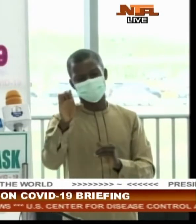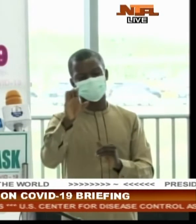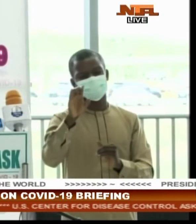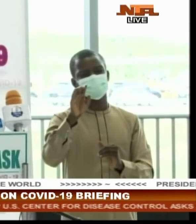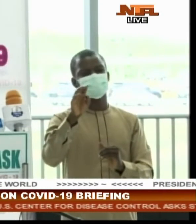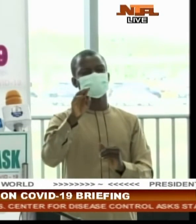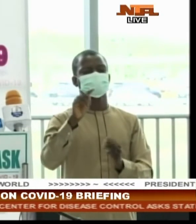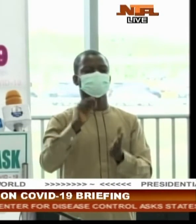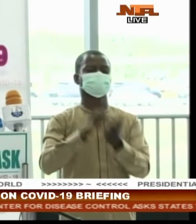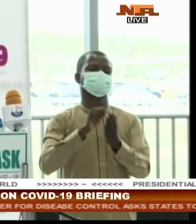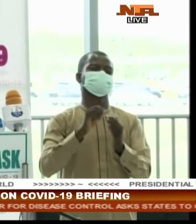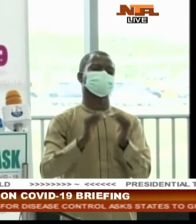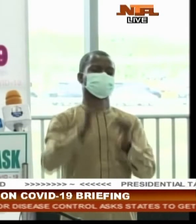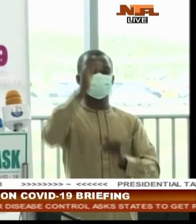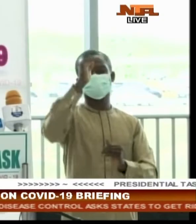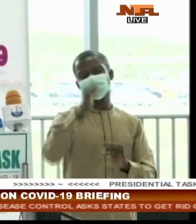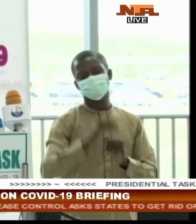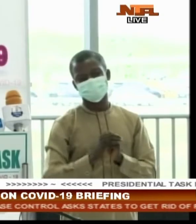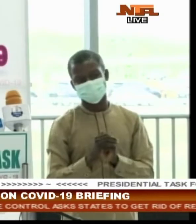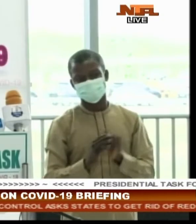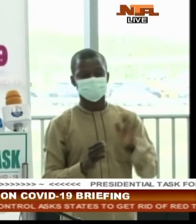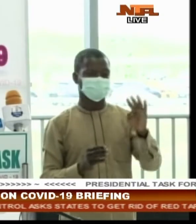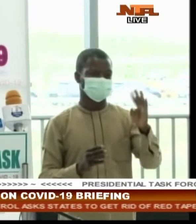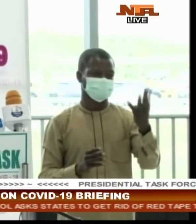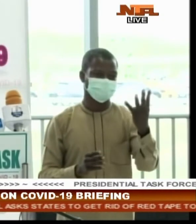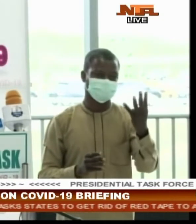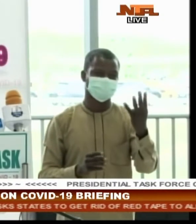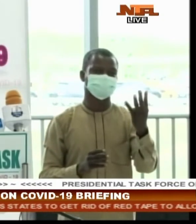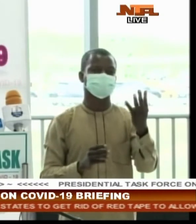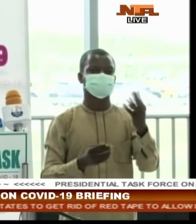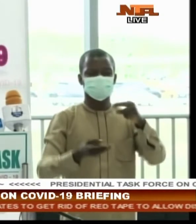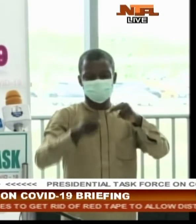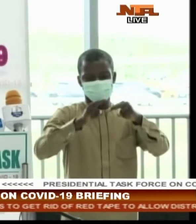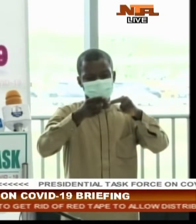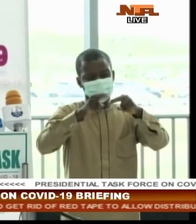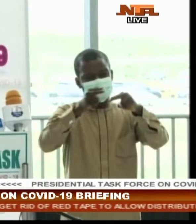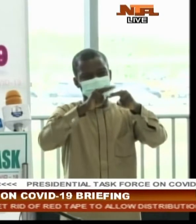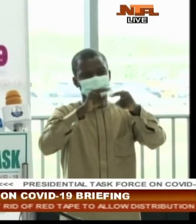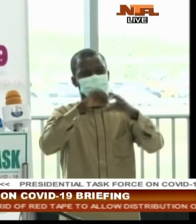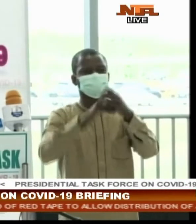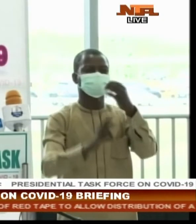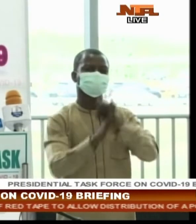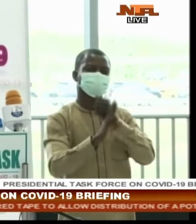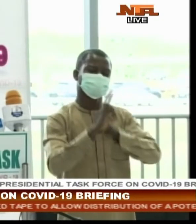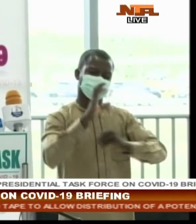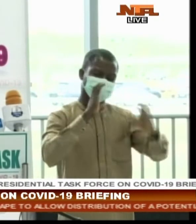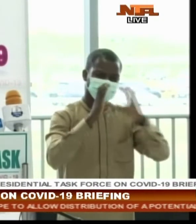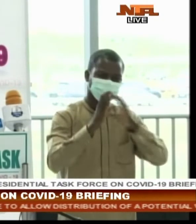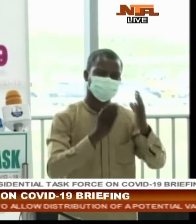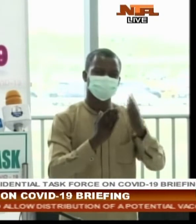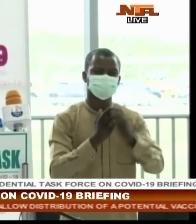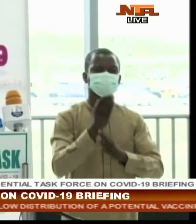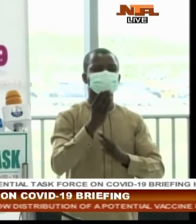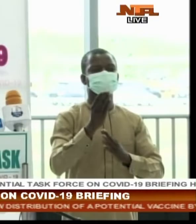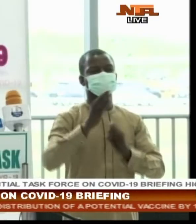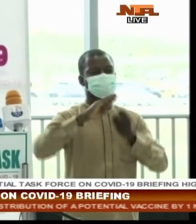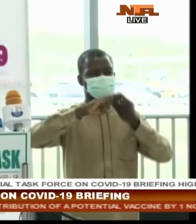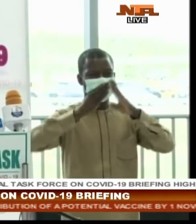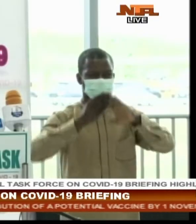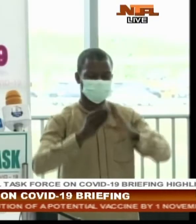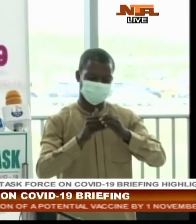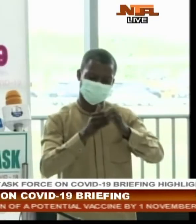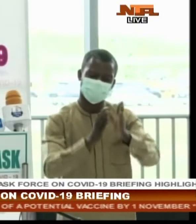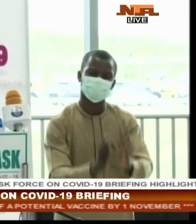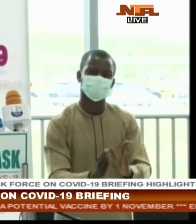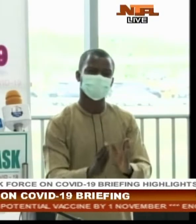plus. 4, increased risk communication through collaboration with community leaders